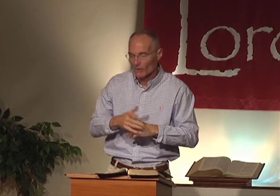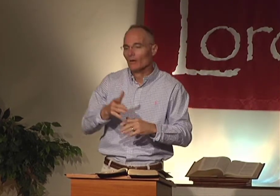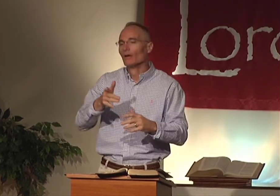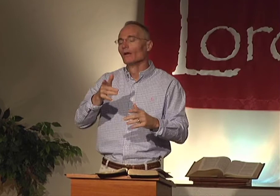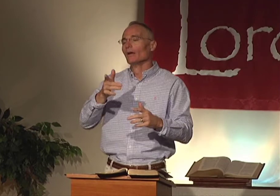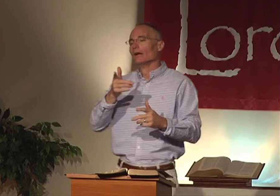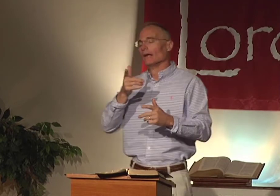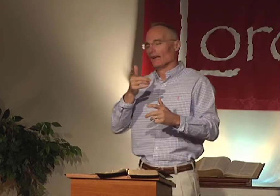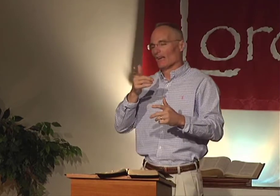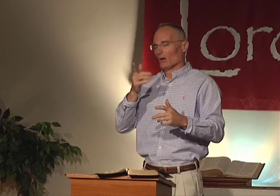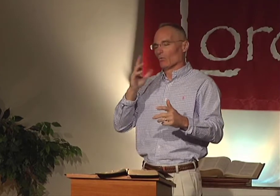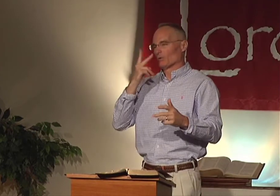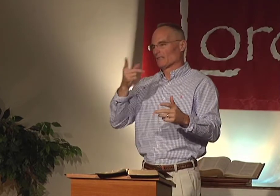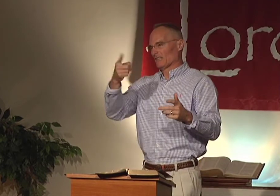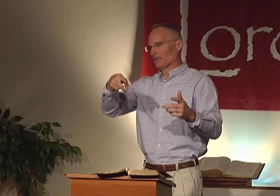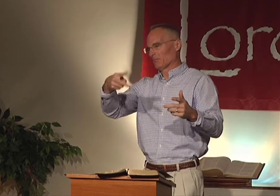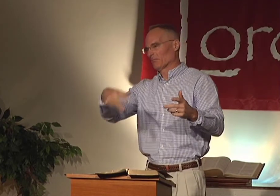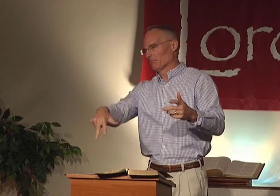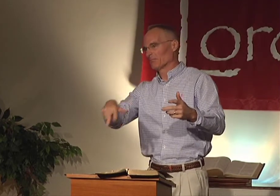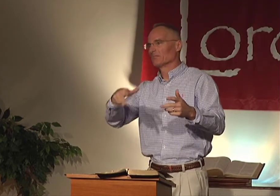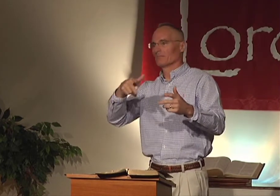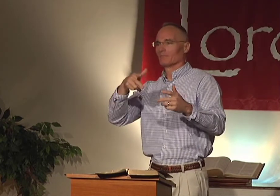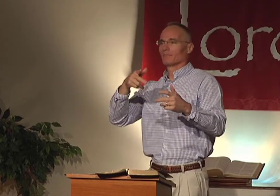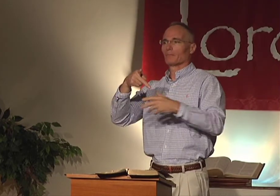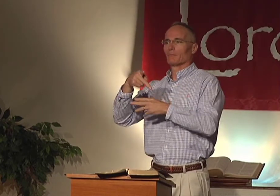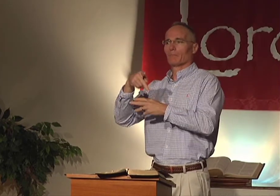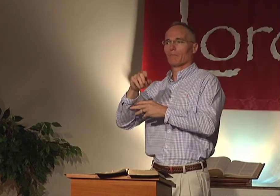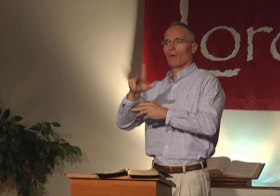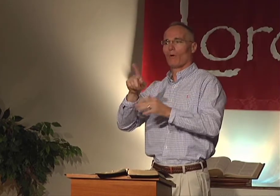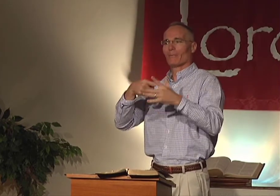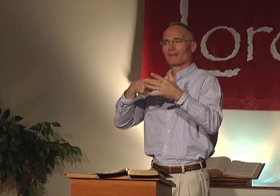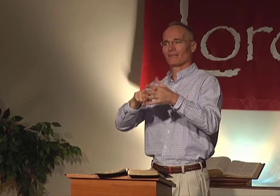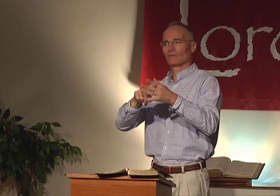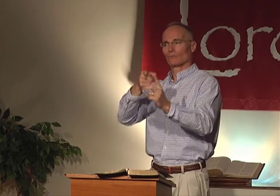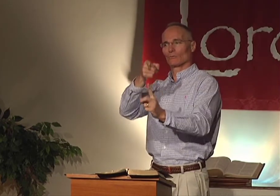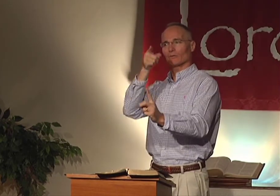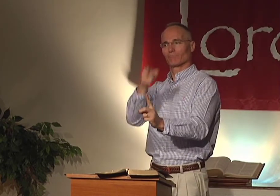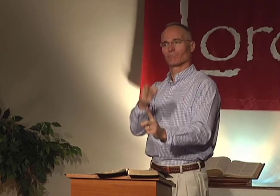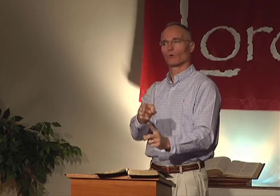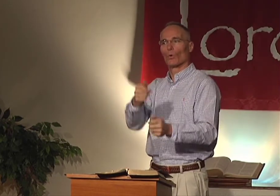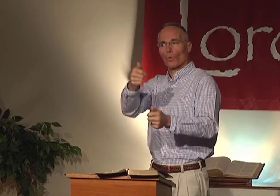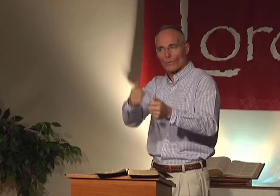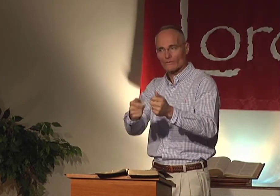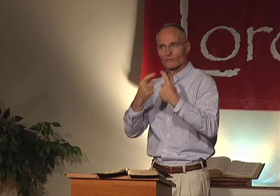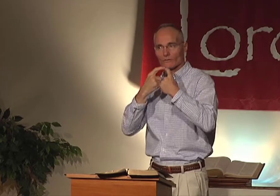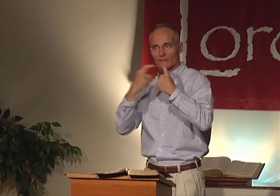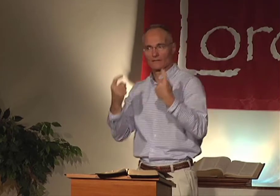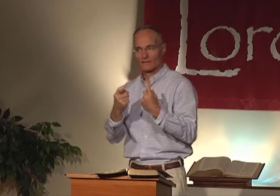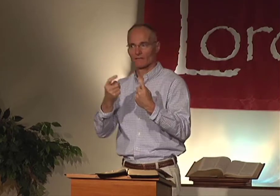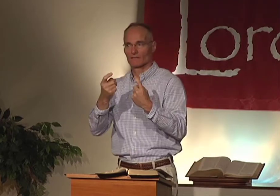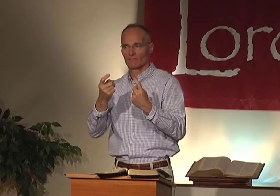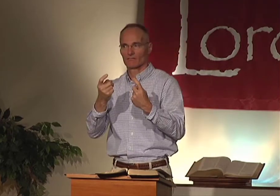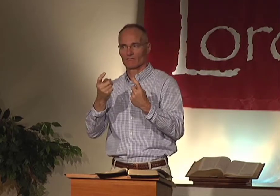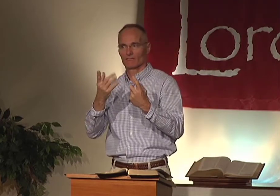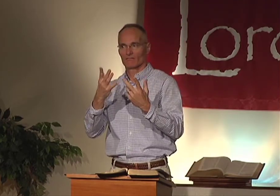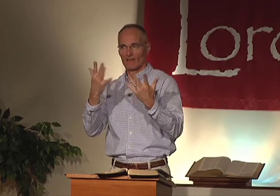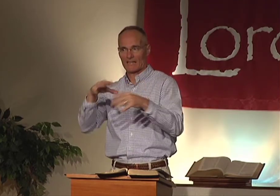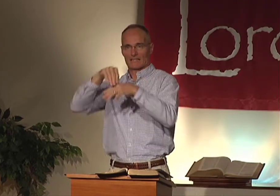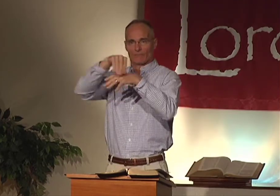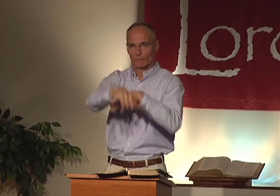the church. And we'll see in the next few weeks that Paul begins to really pinpoint what sin they have